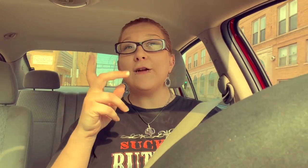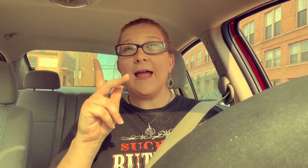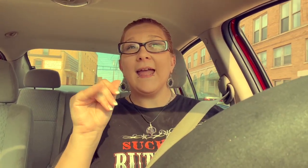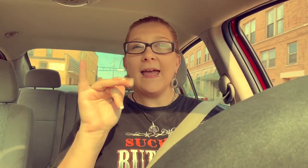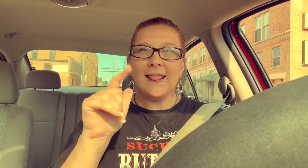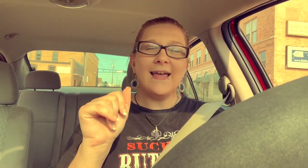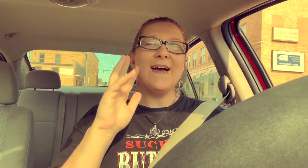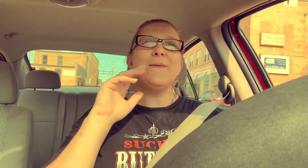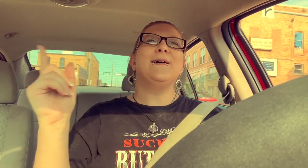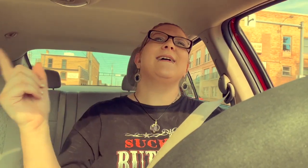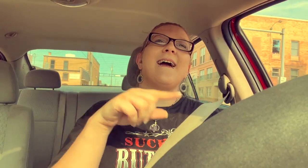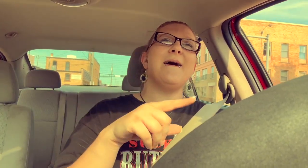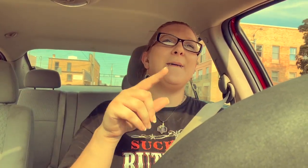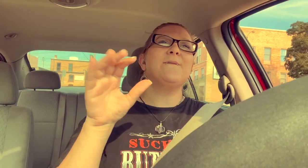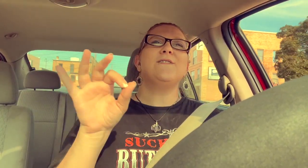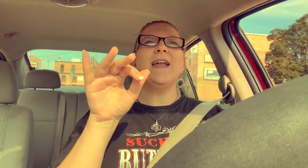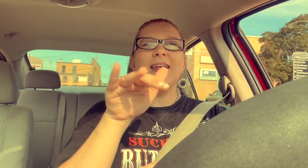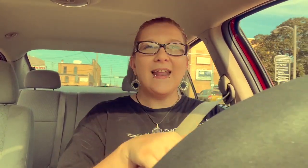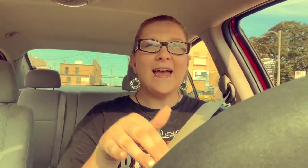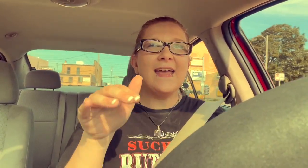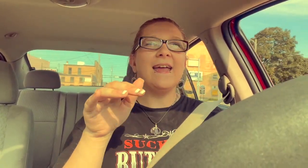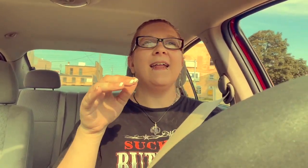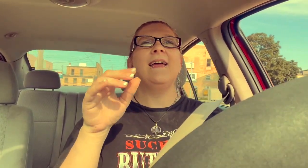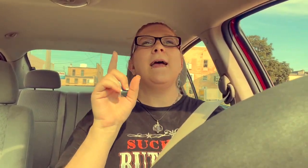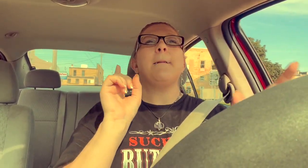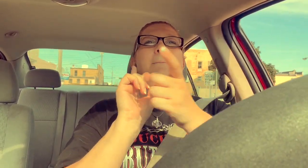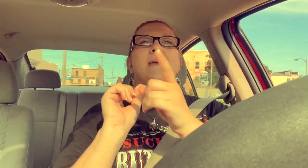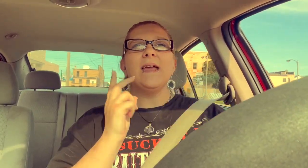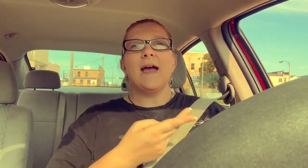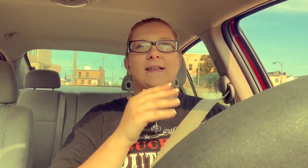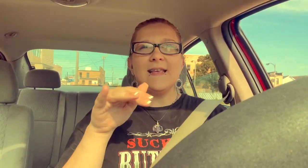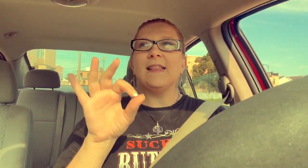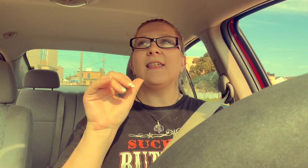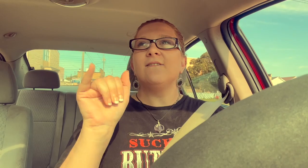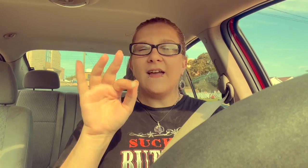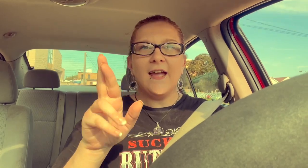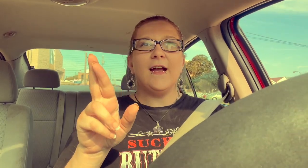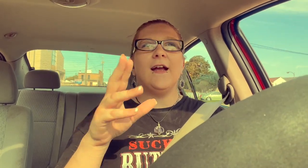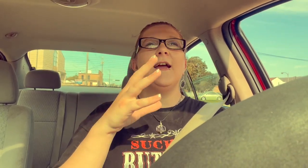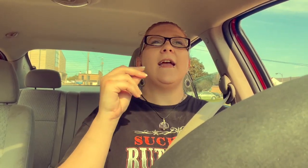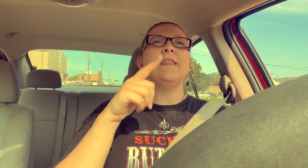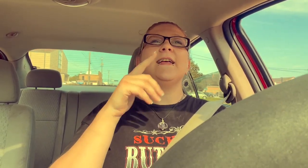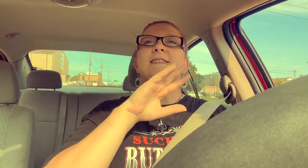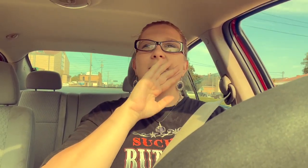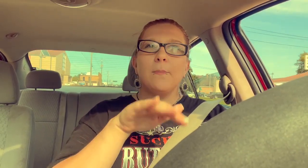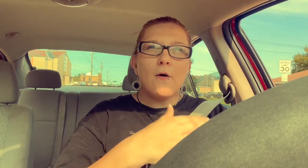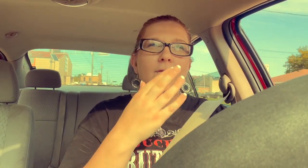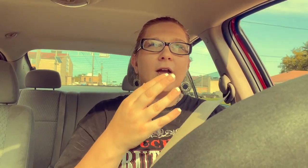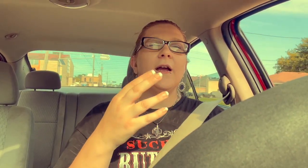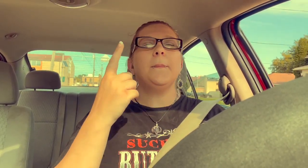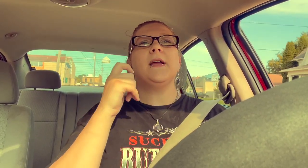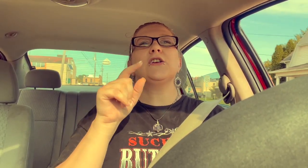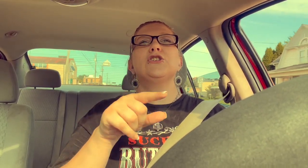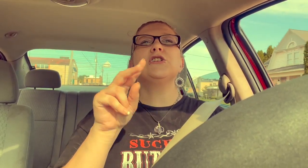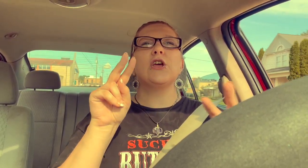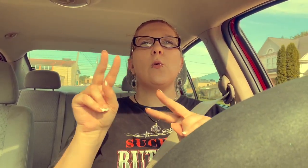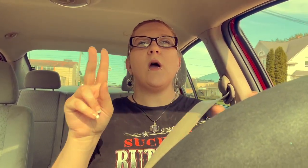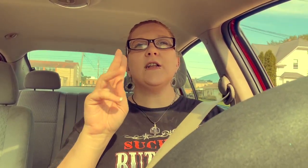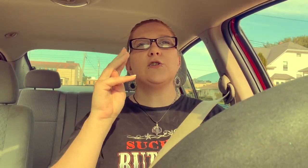my other friend Kayla will come Friday night, meet us at the fair, and then sleep over because she's going to watch